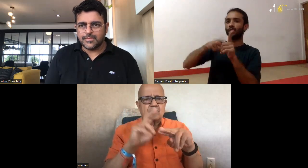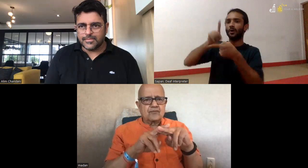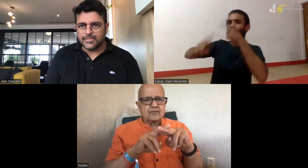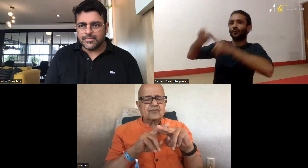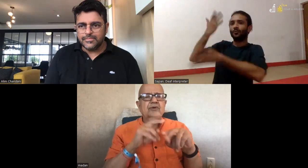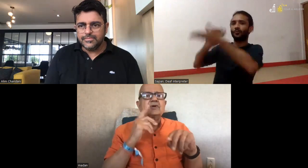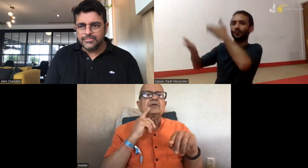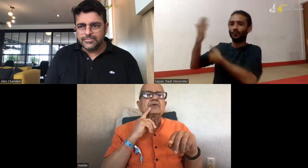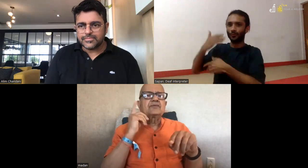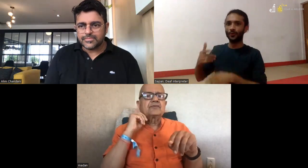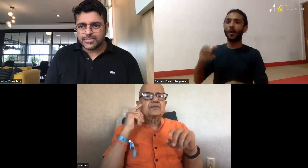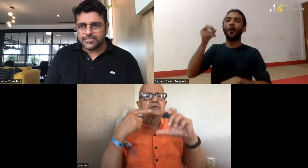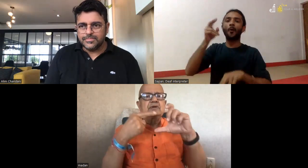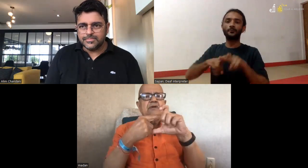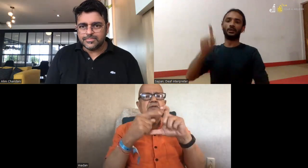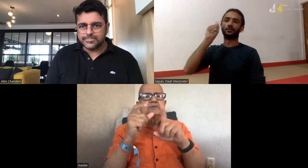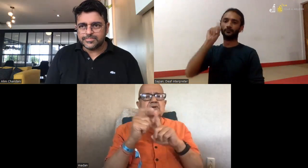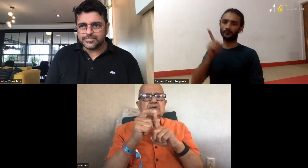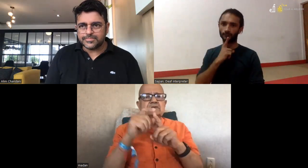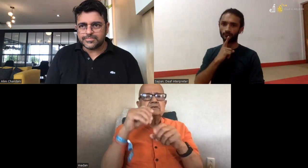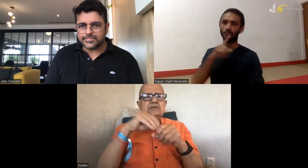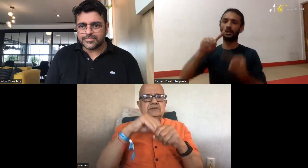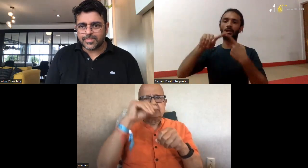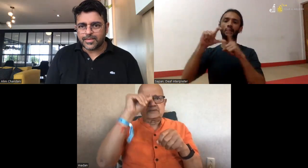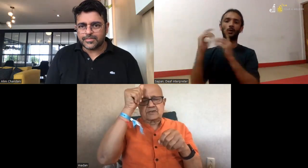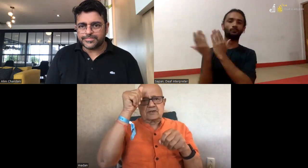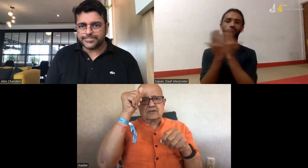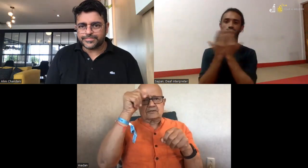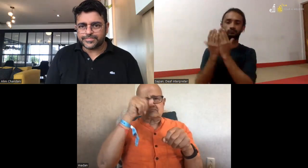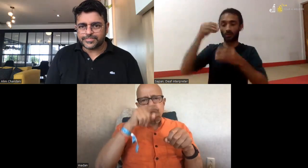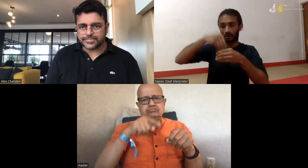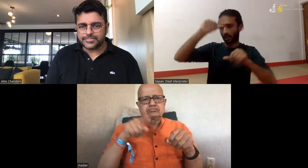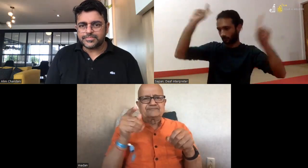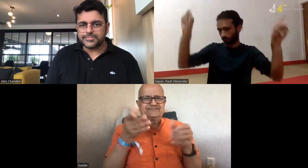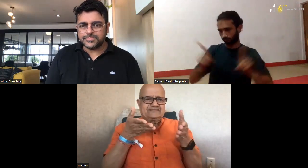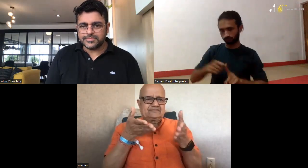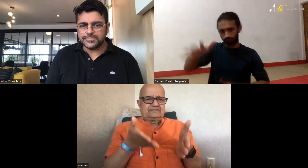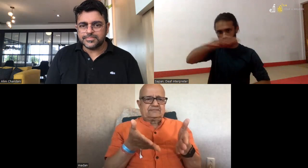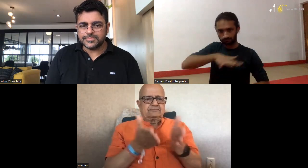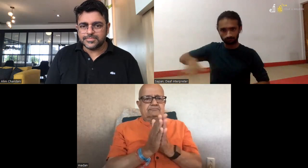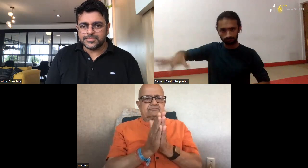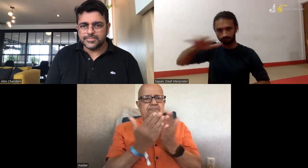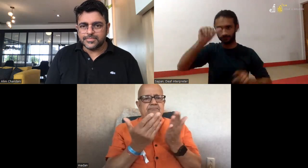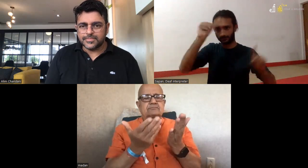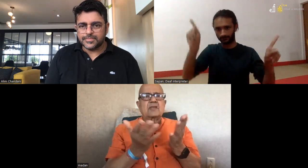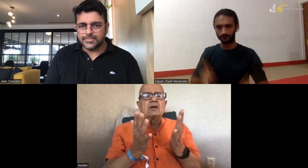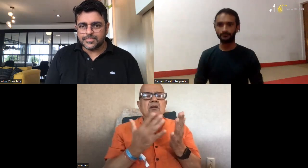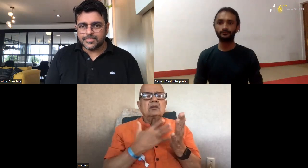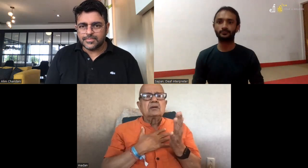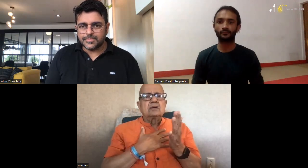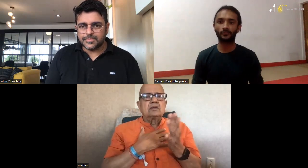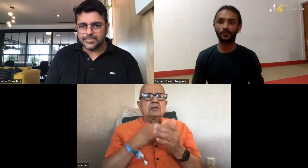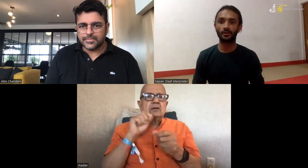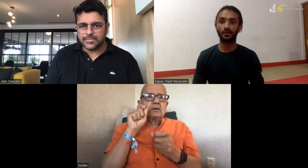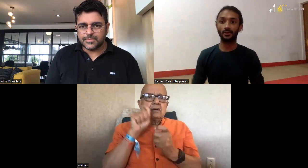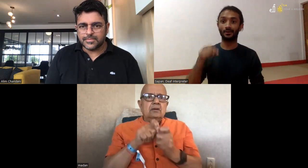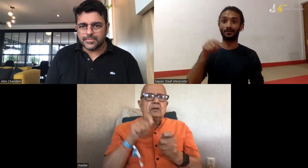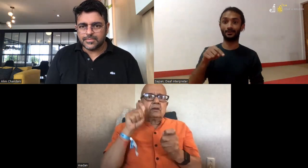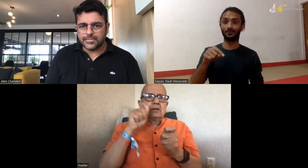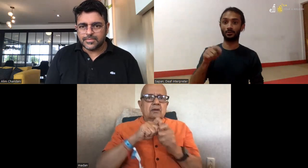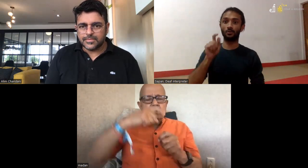A to Z History of the Deaf Education in India.